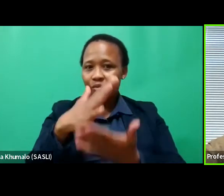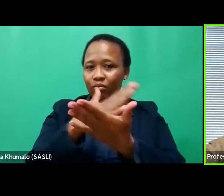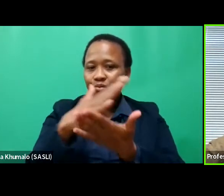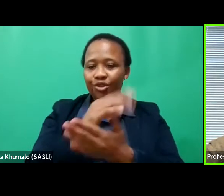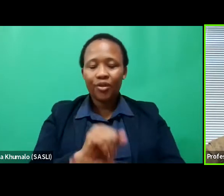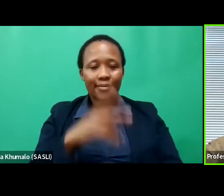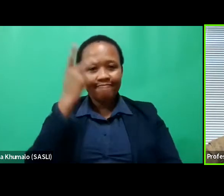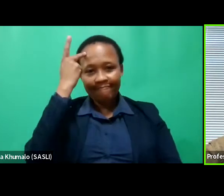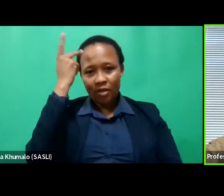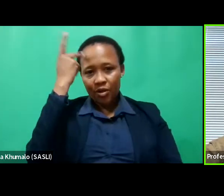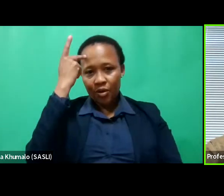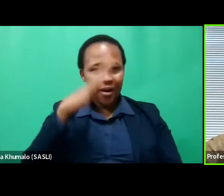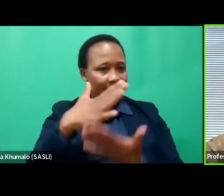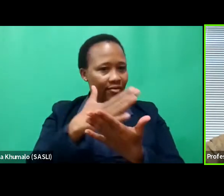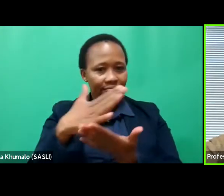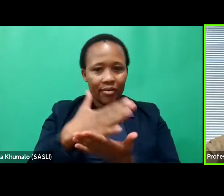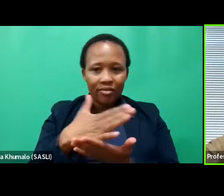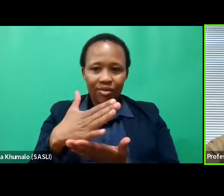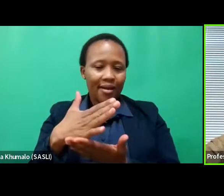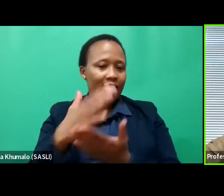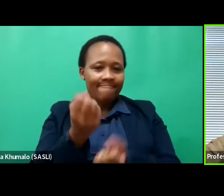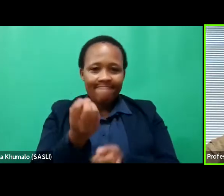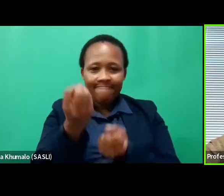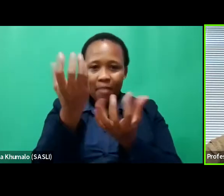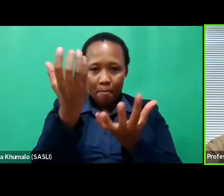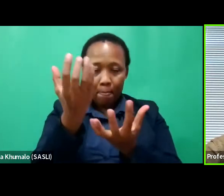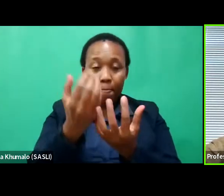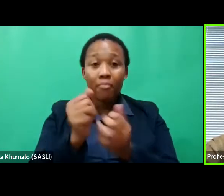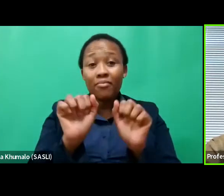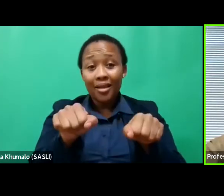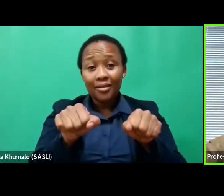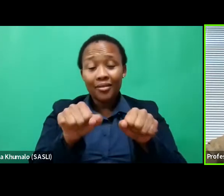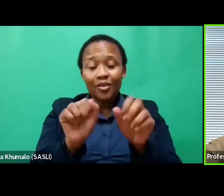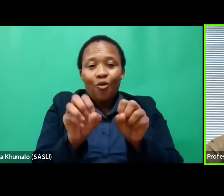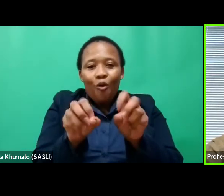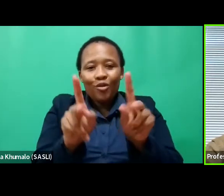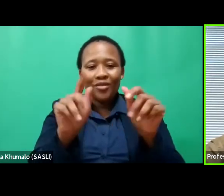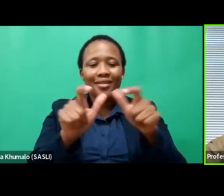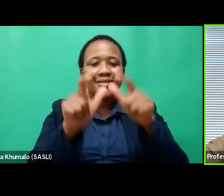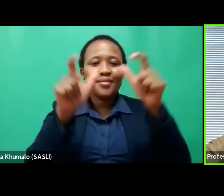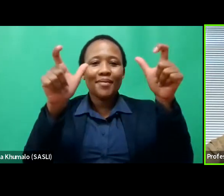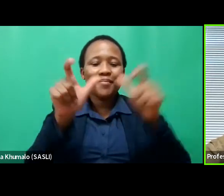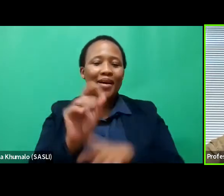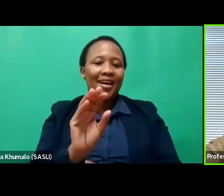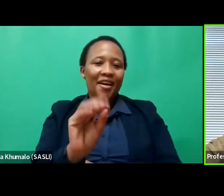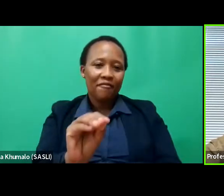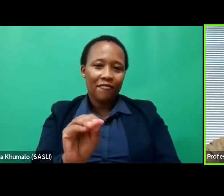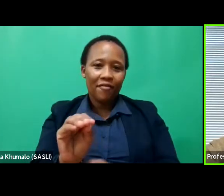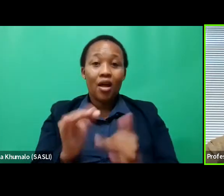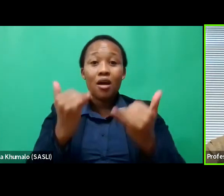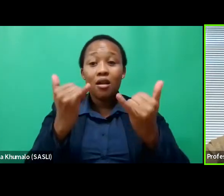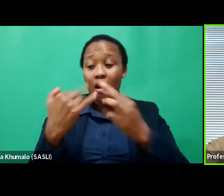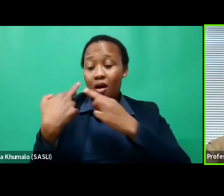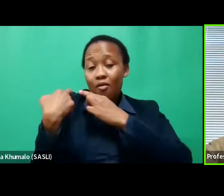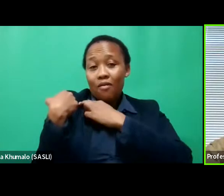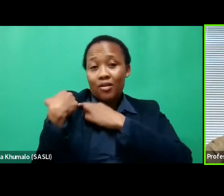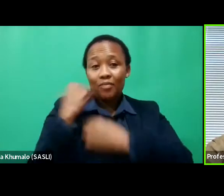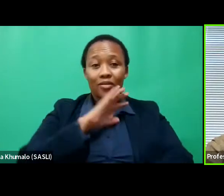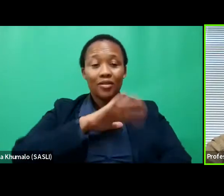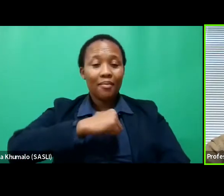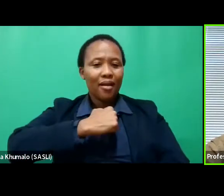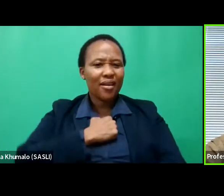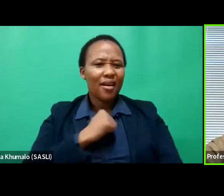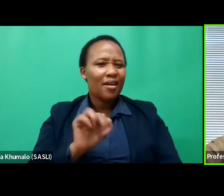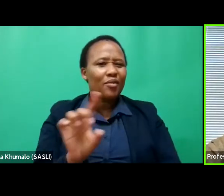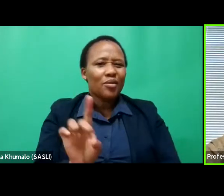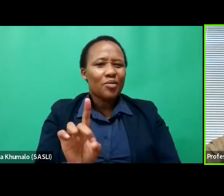and it's a great opportunity. What is our responsibility? What is the responsibility